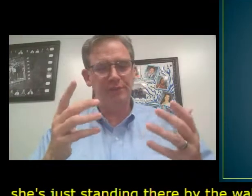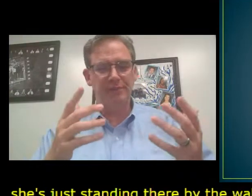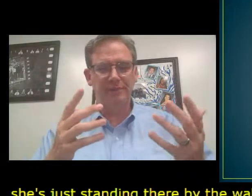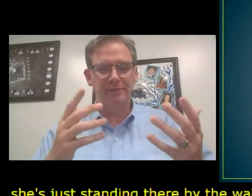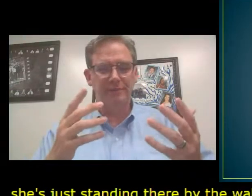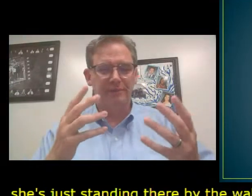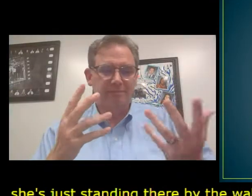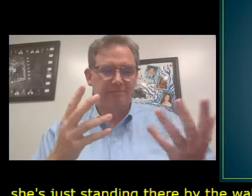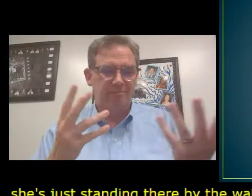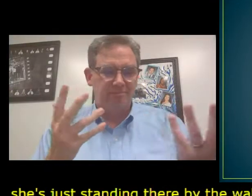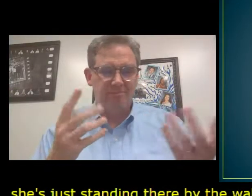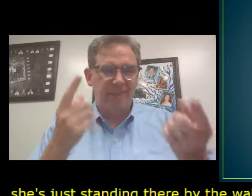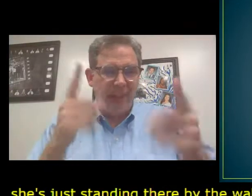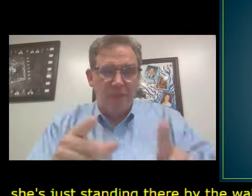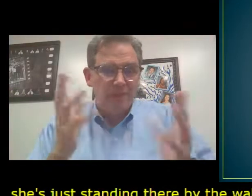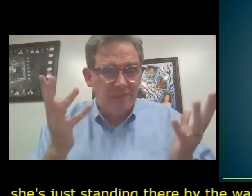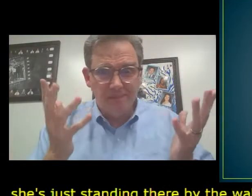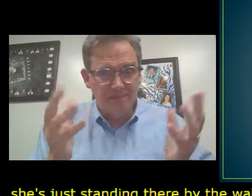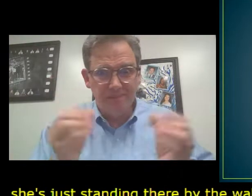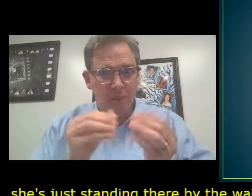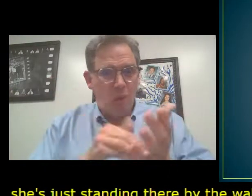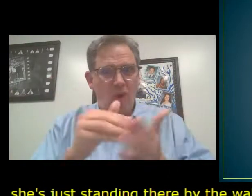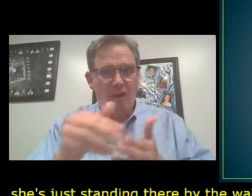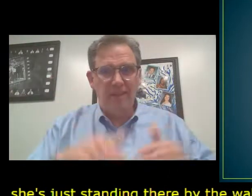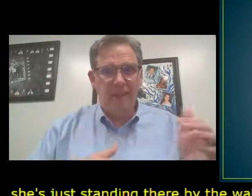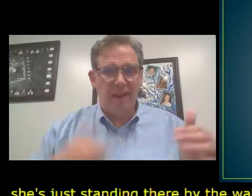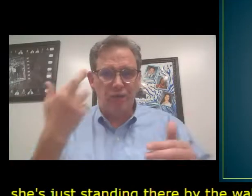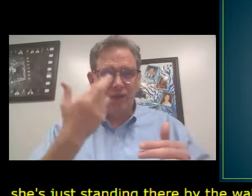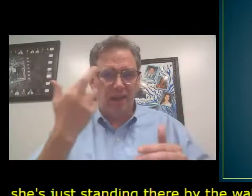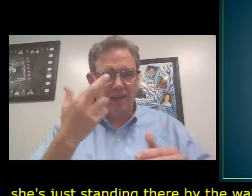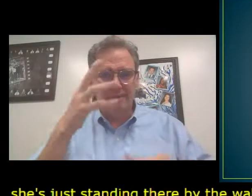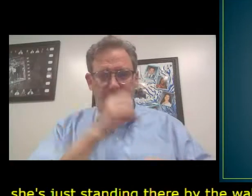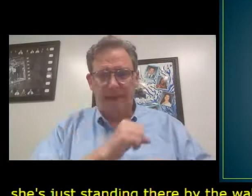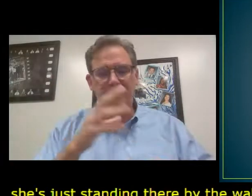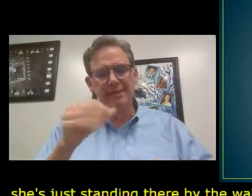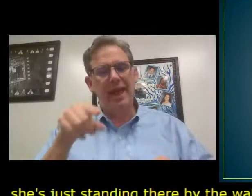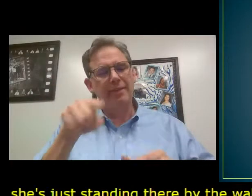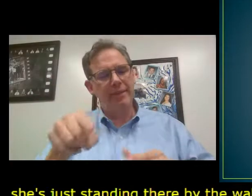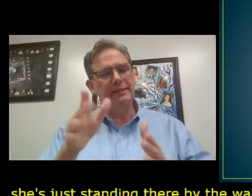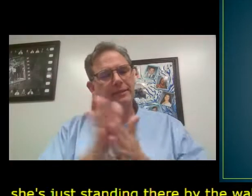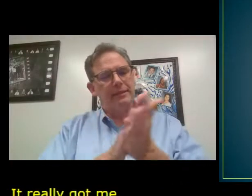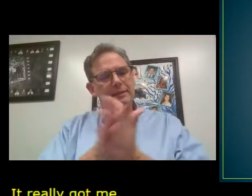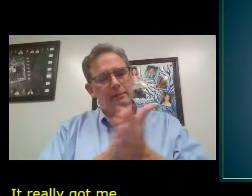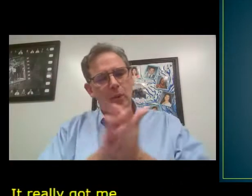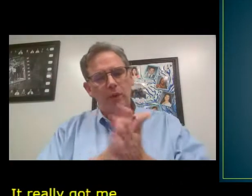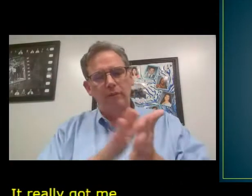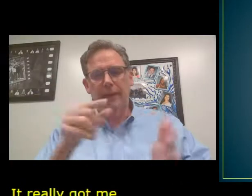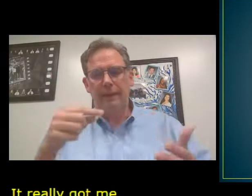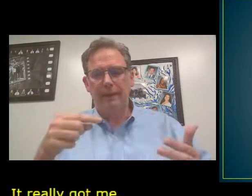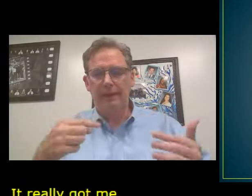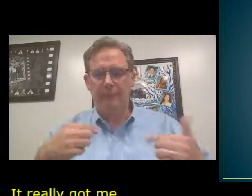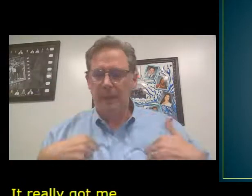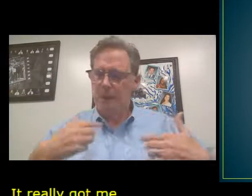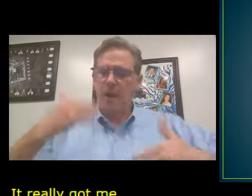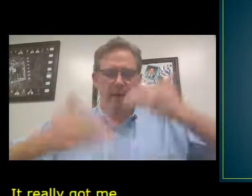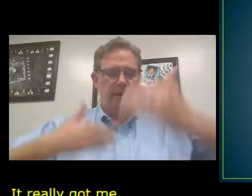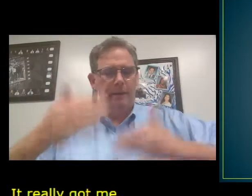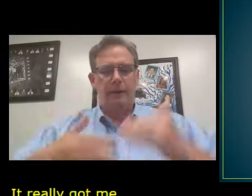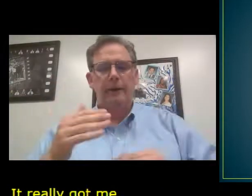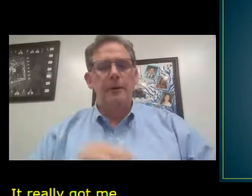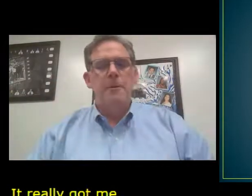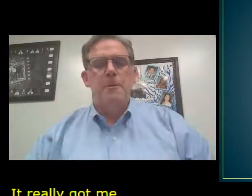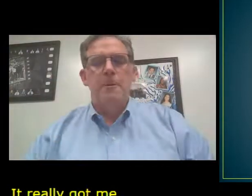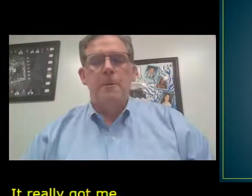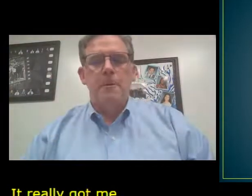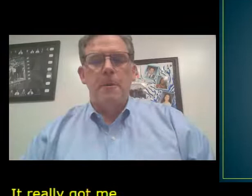It reminded me that this experience it happens often. It happens much more often than we